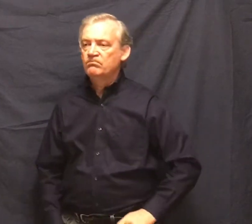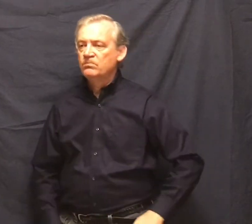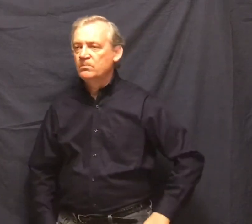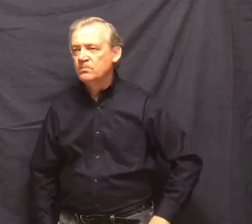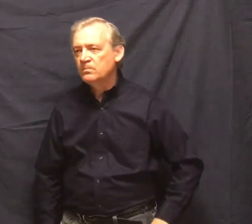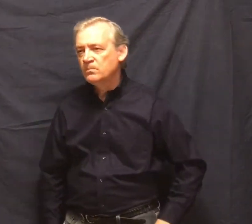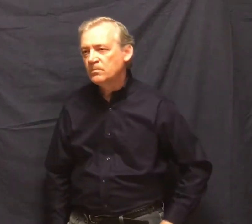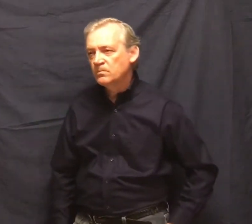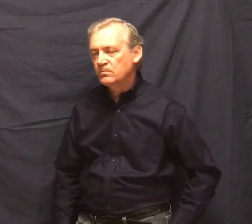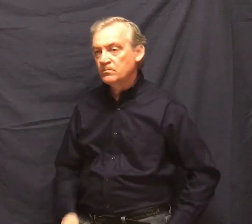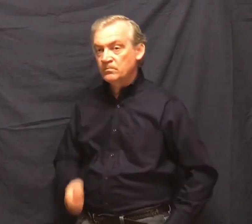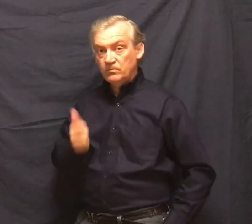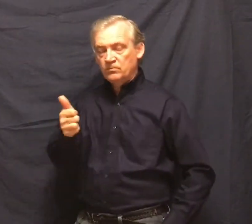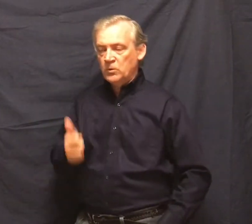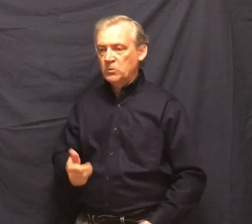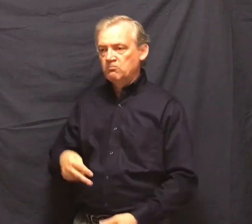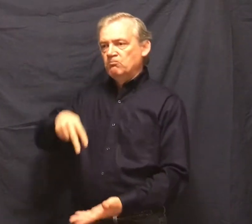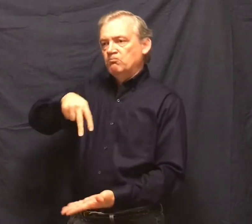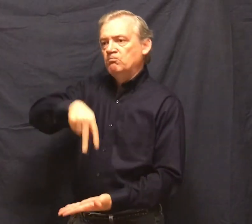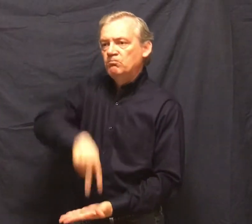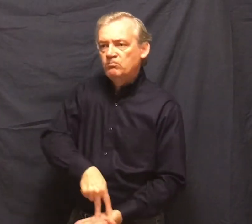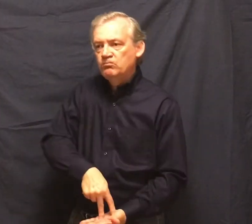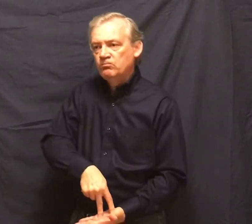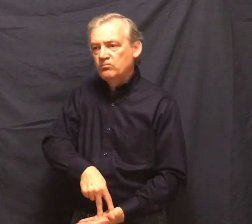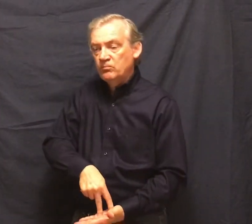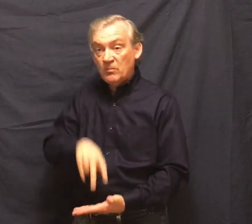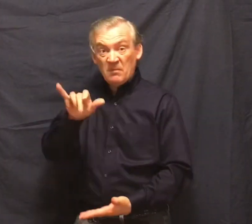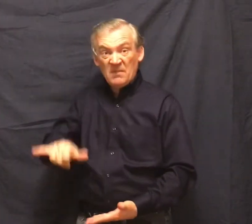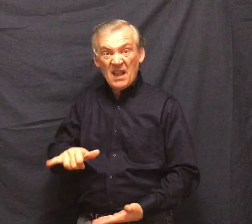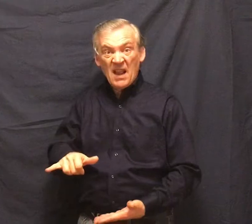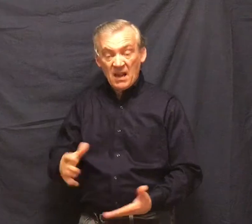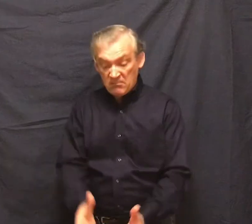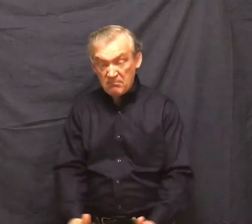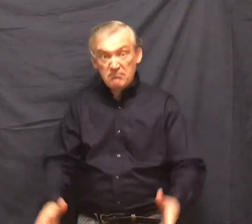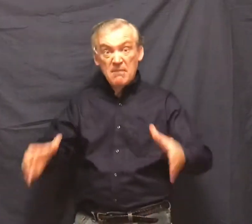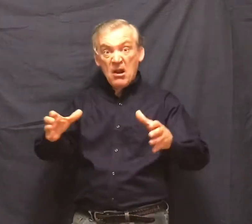He stood up suddenly and knocked his nail keg over backward.